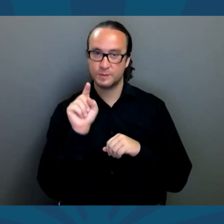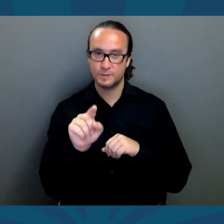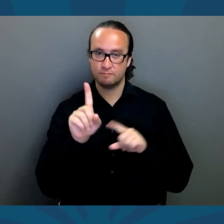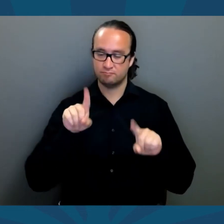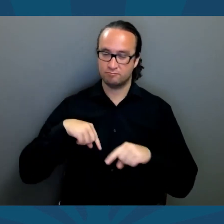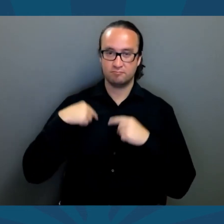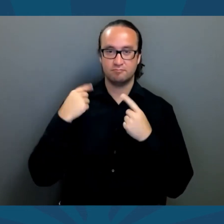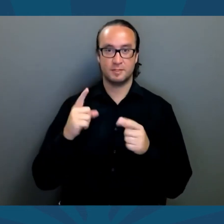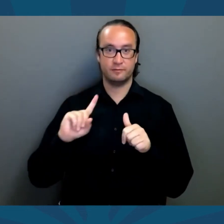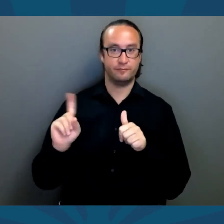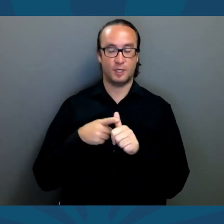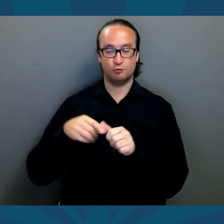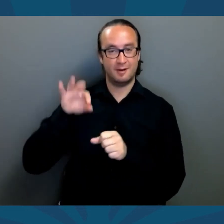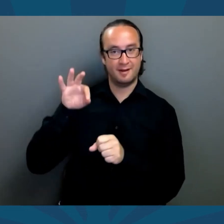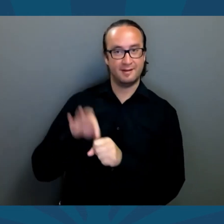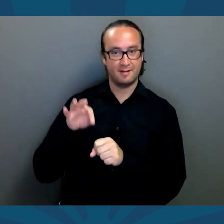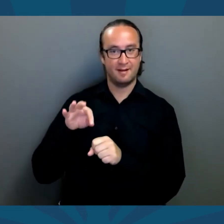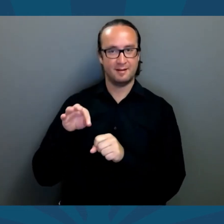Jen is fighting for you.